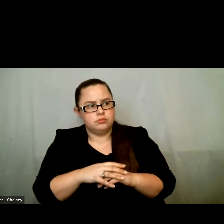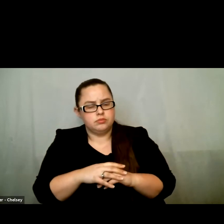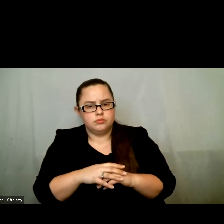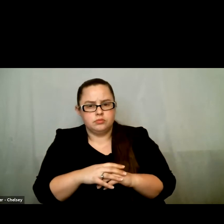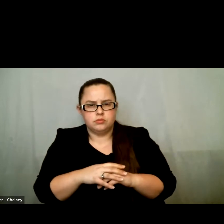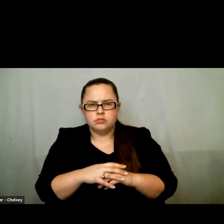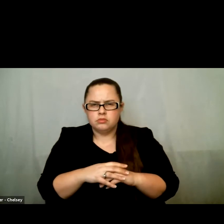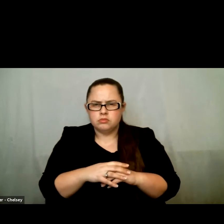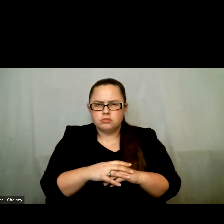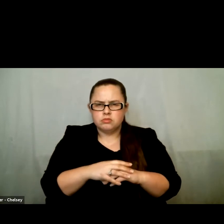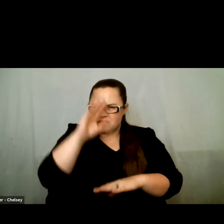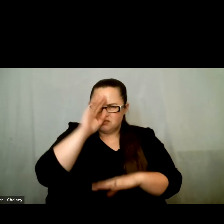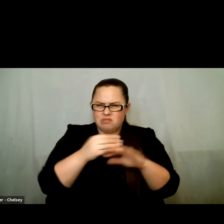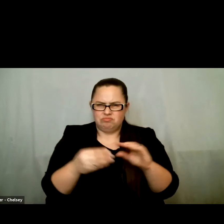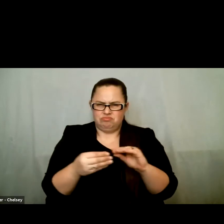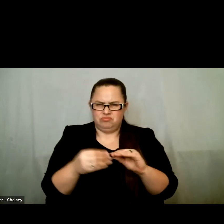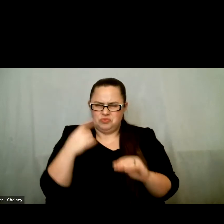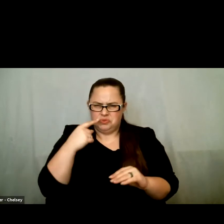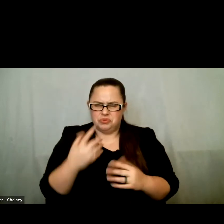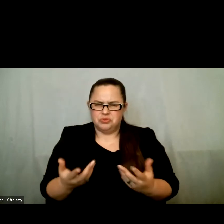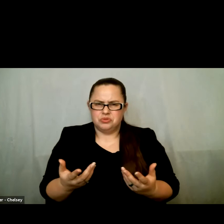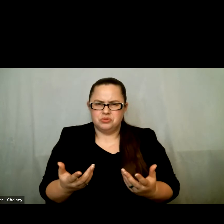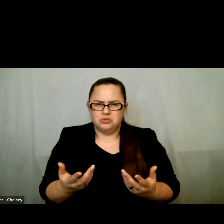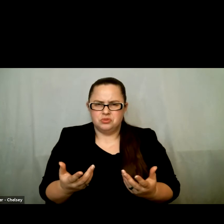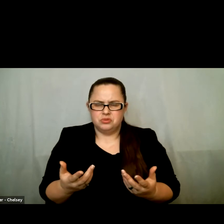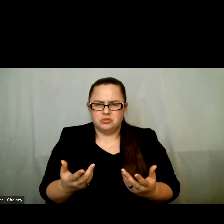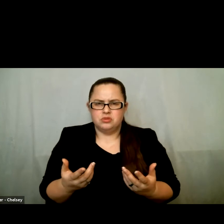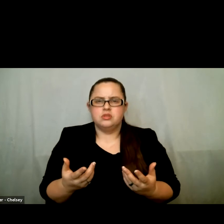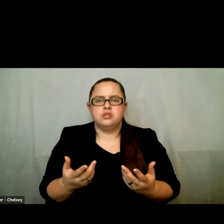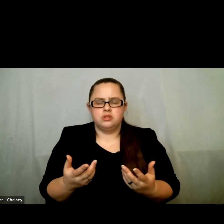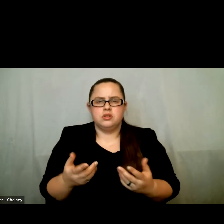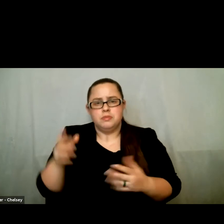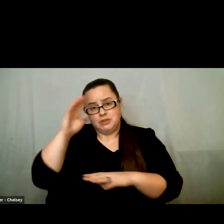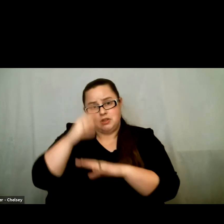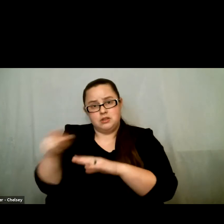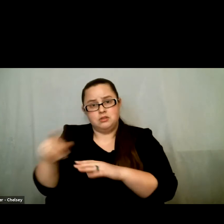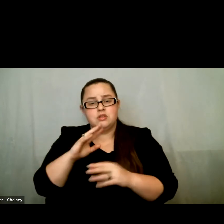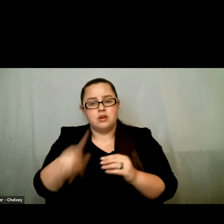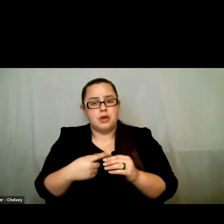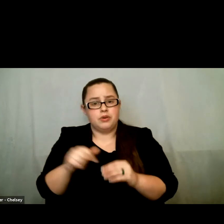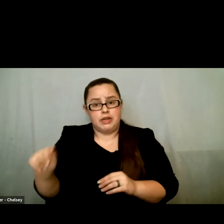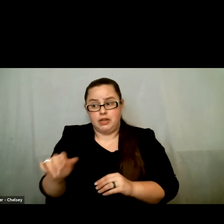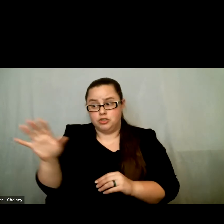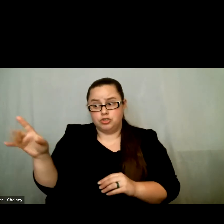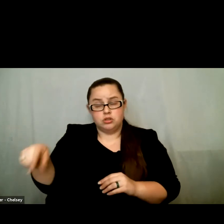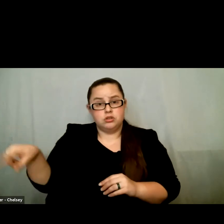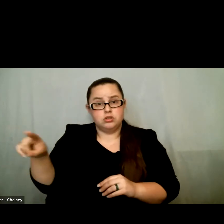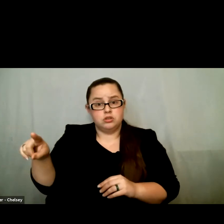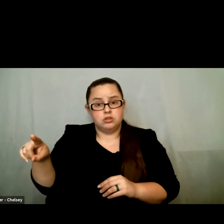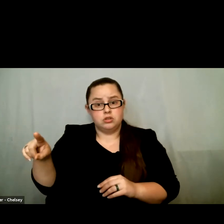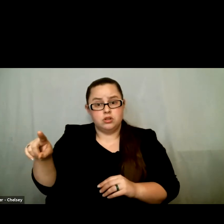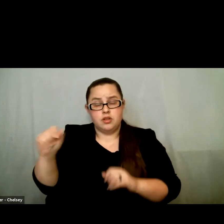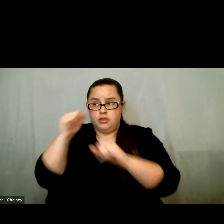What is he talking about? He's talking about in Asia, the image